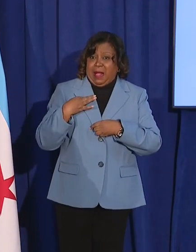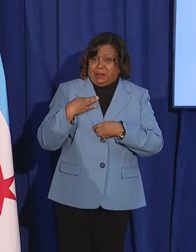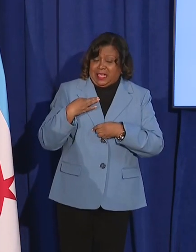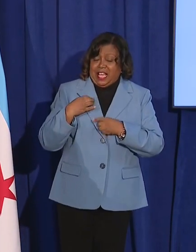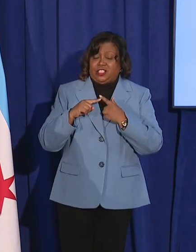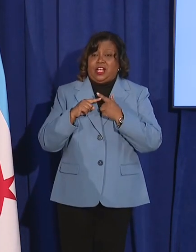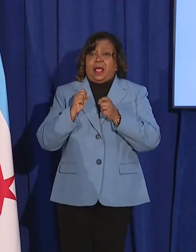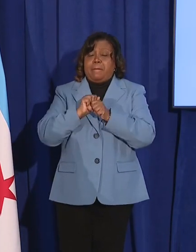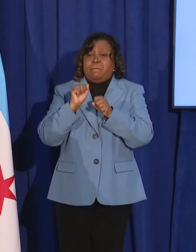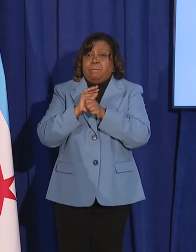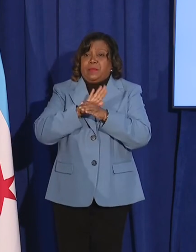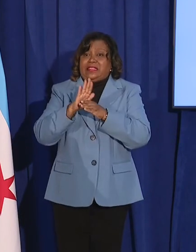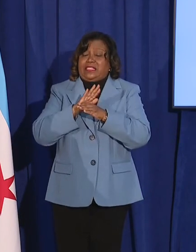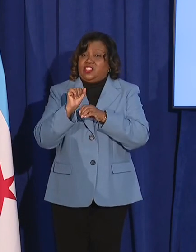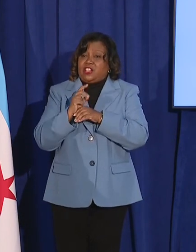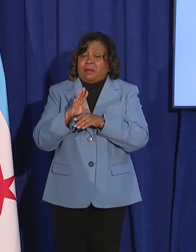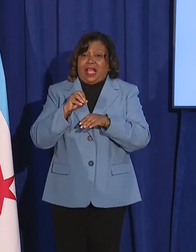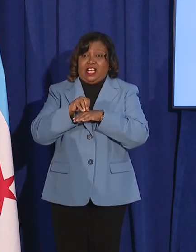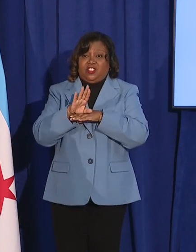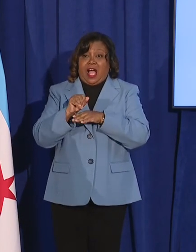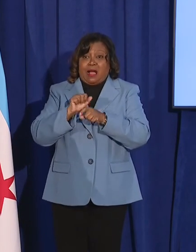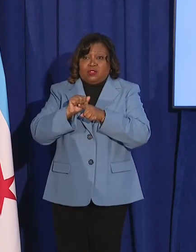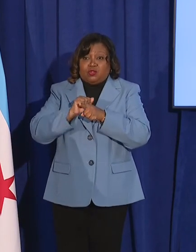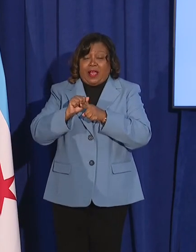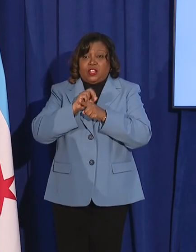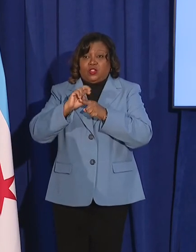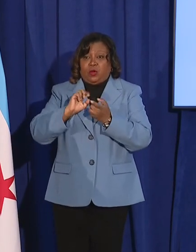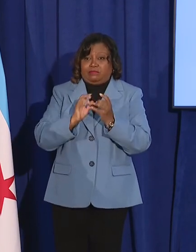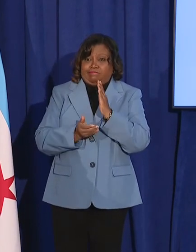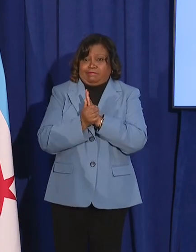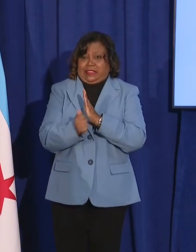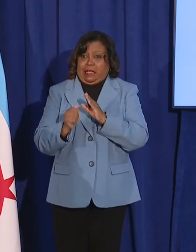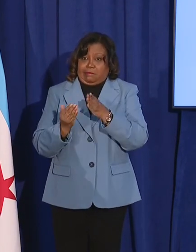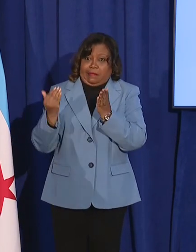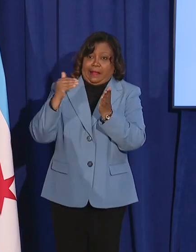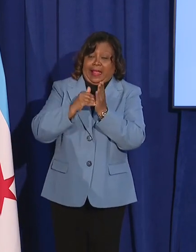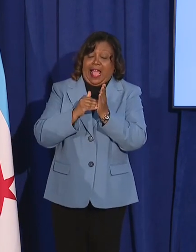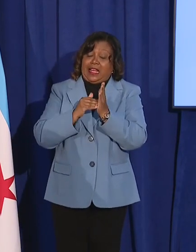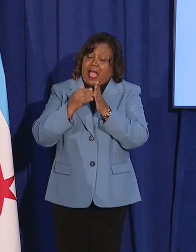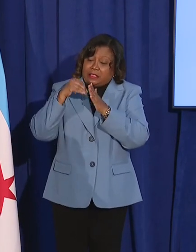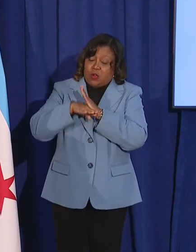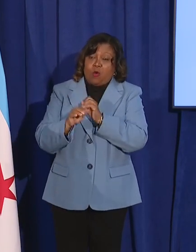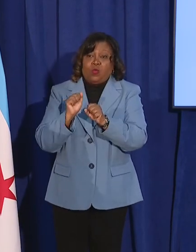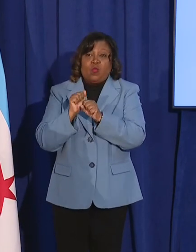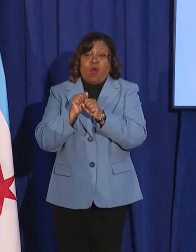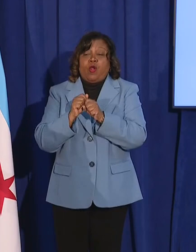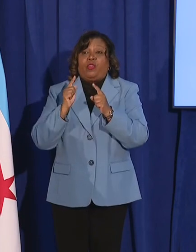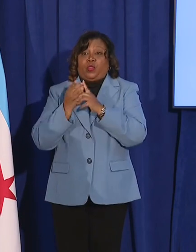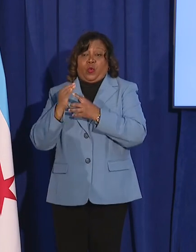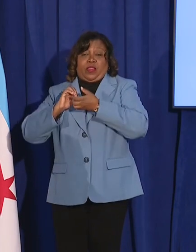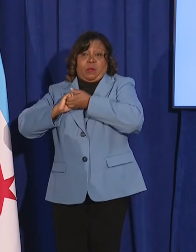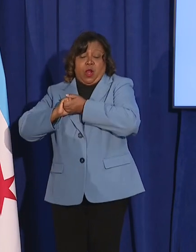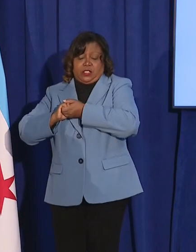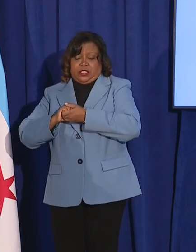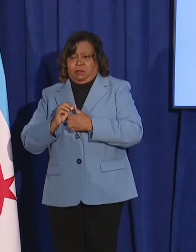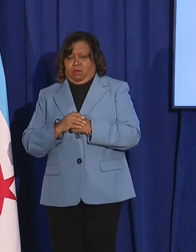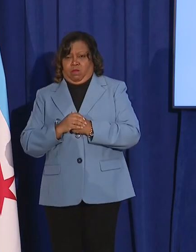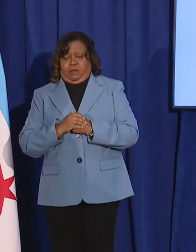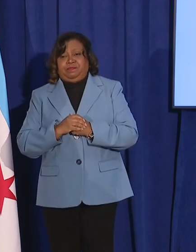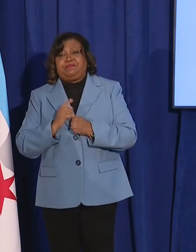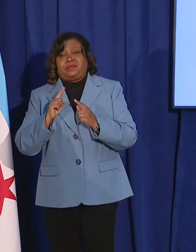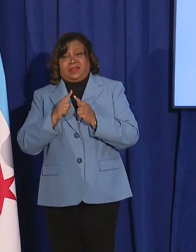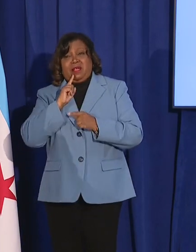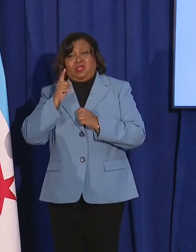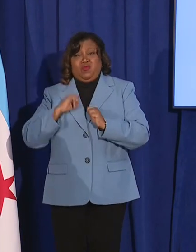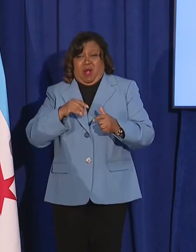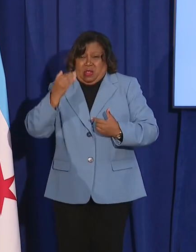application, career counseling, and job training to reskill and re-enter the workforce through the partnership. And as I'm